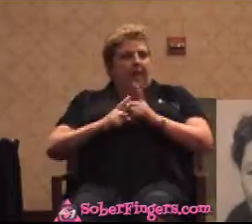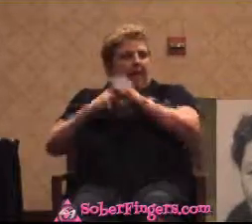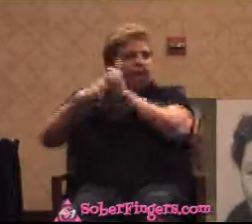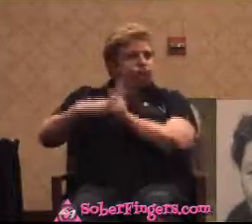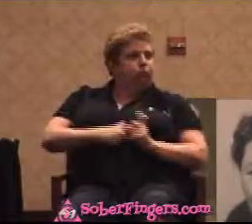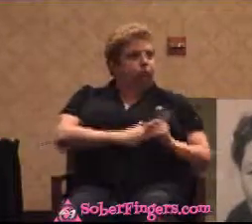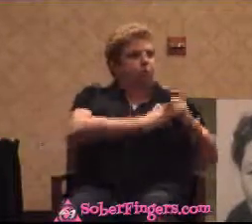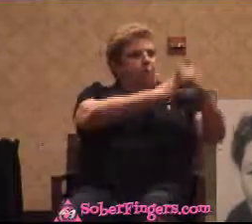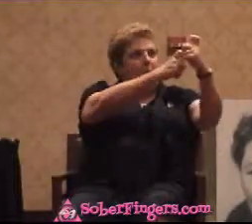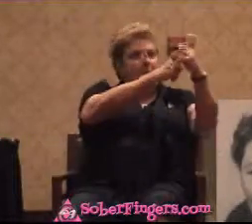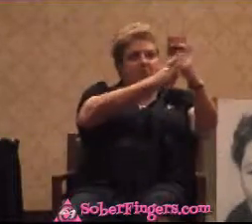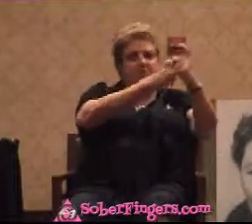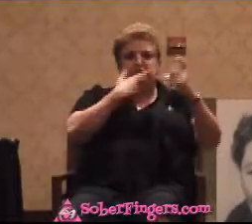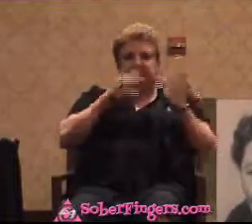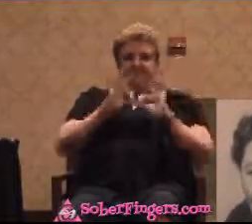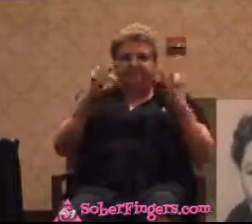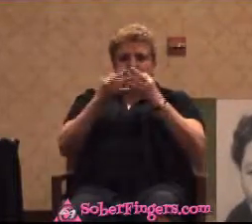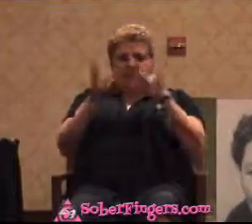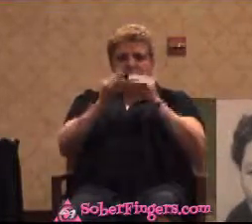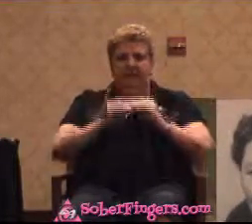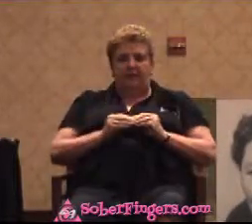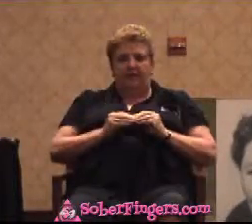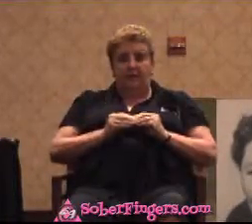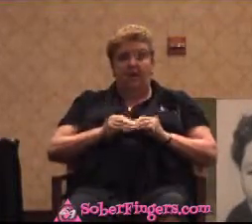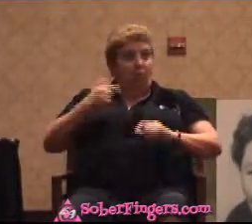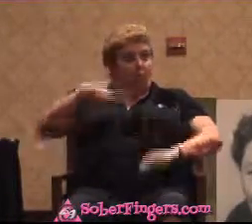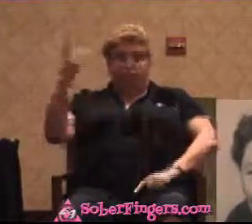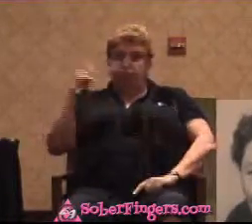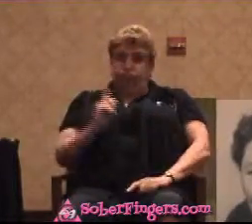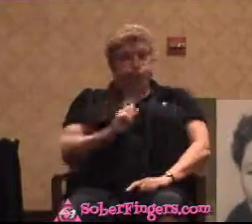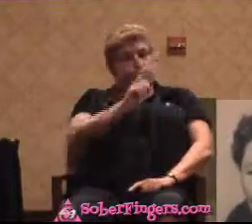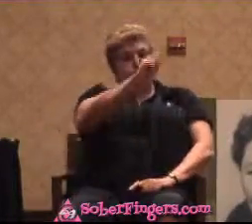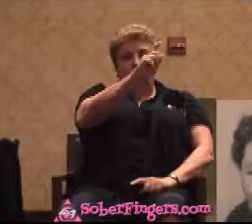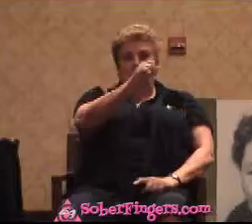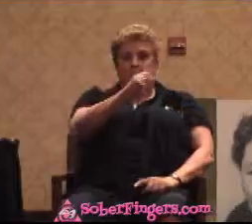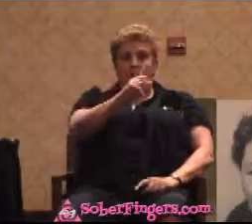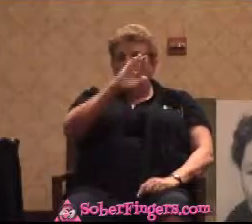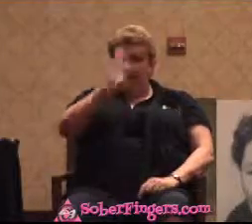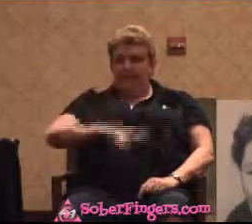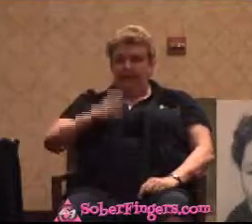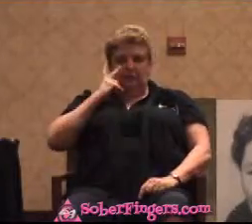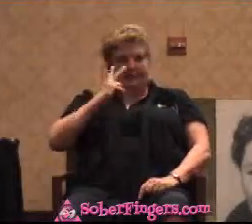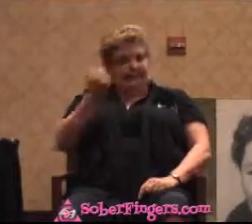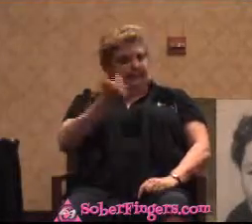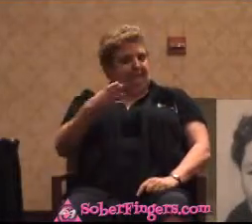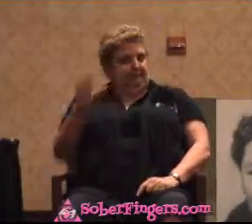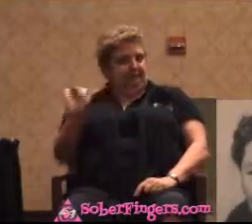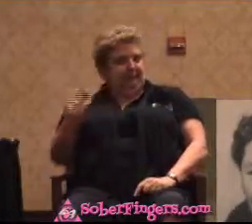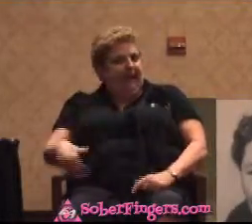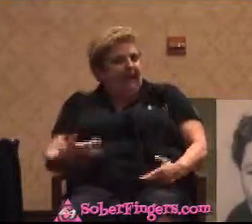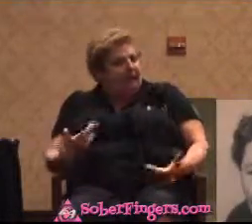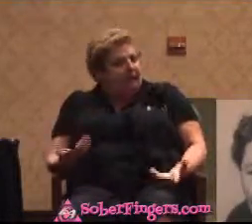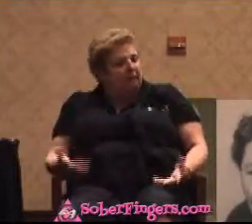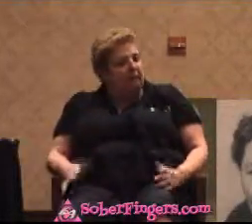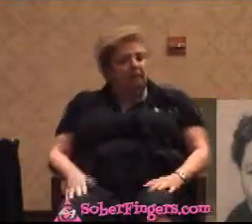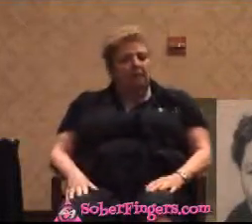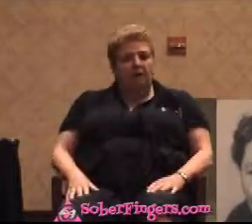She yells, family meeting. Well, I go right upstairs with them because I've never seen anything of the sort. And Rebecca's mother